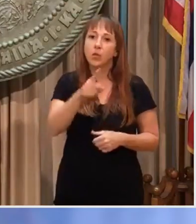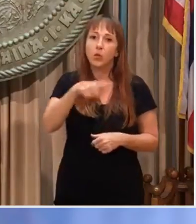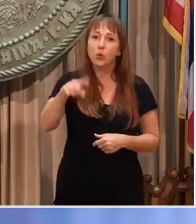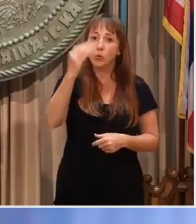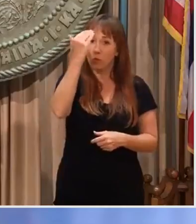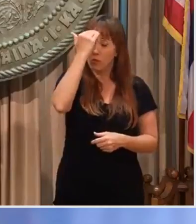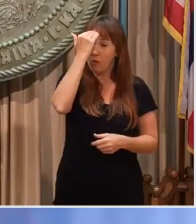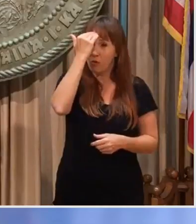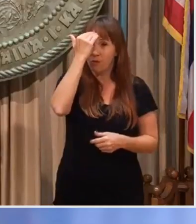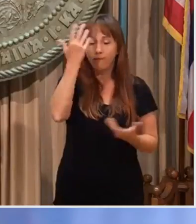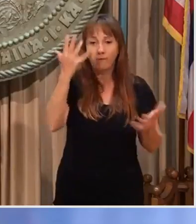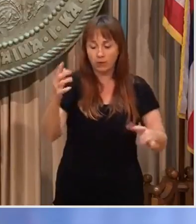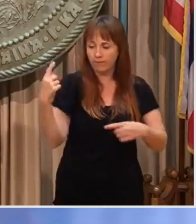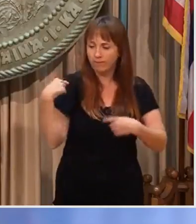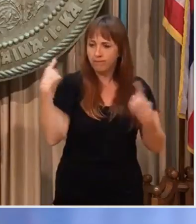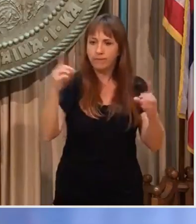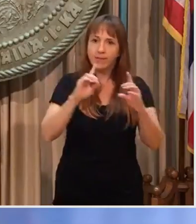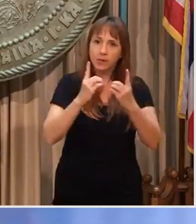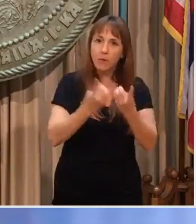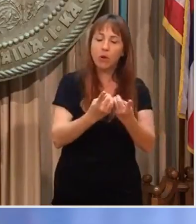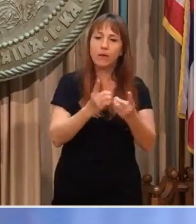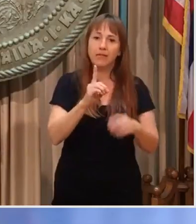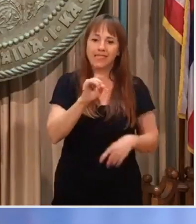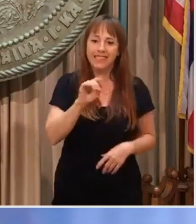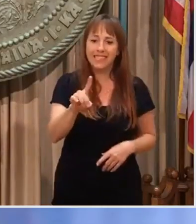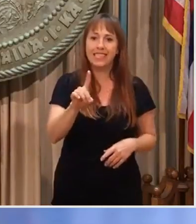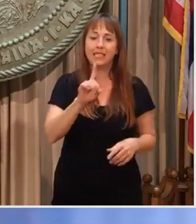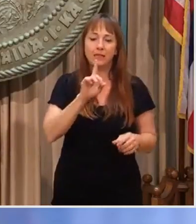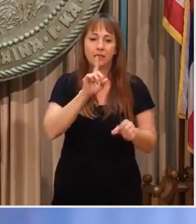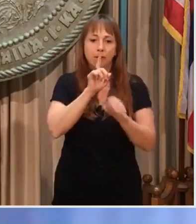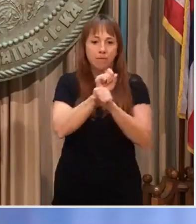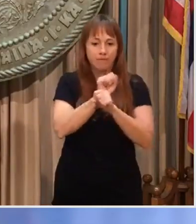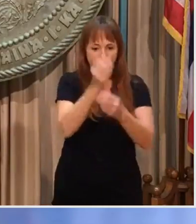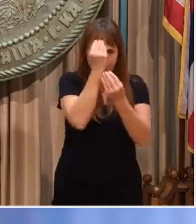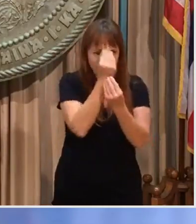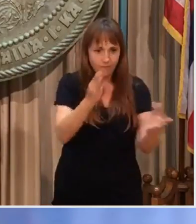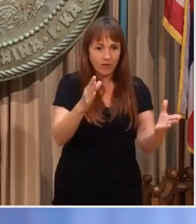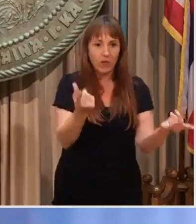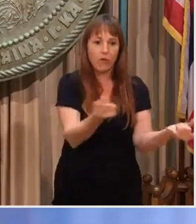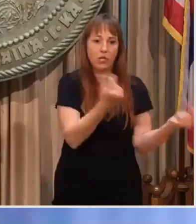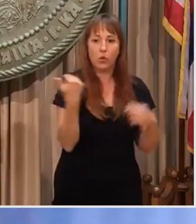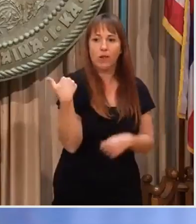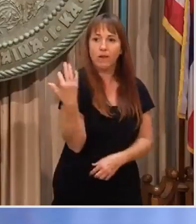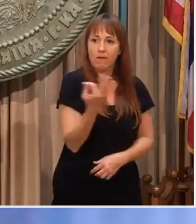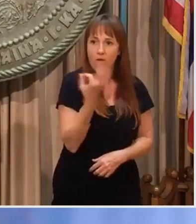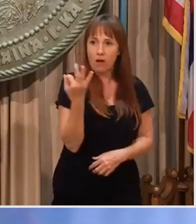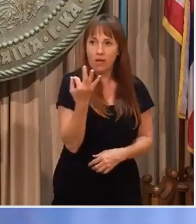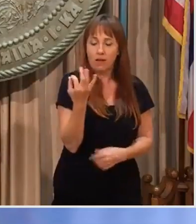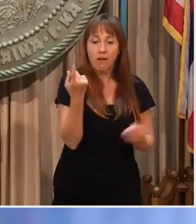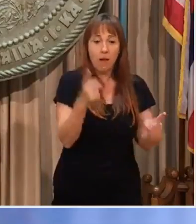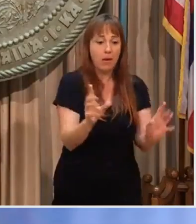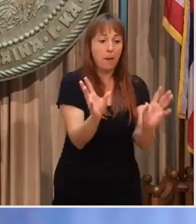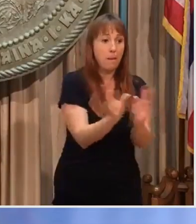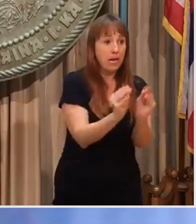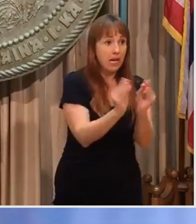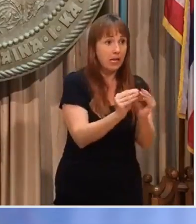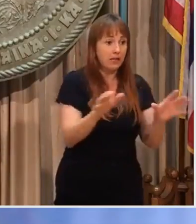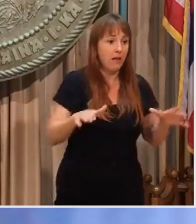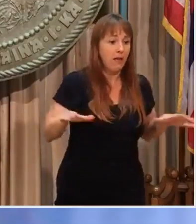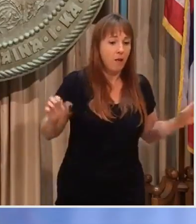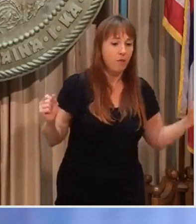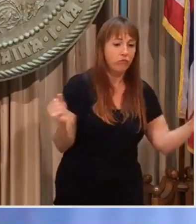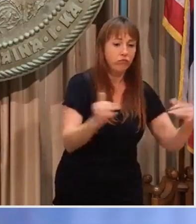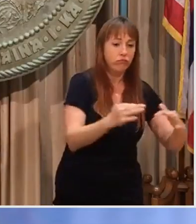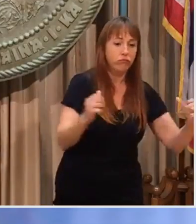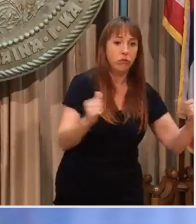are aware, the department did issue guidance on Friday that meetings and activities